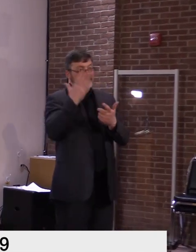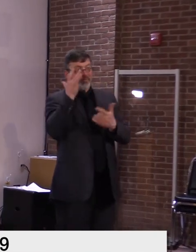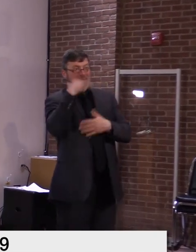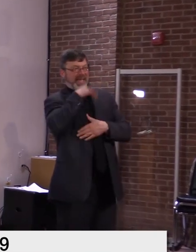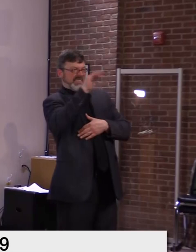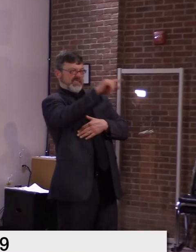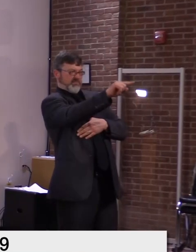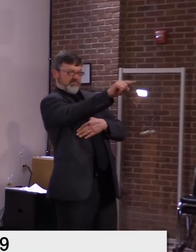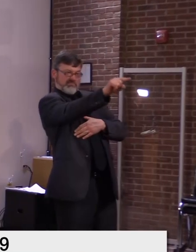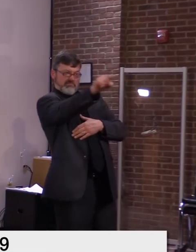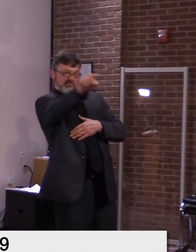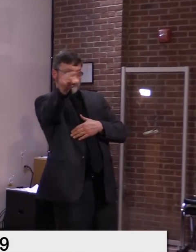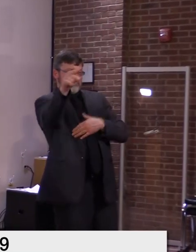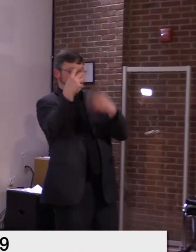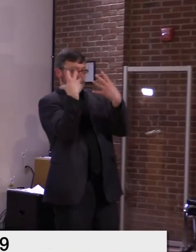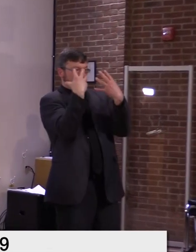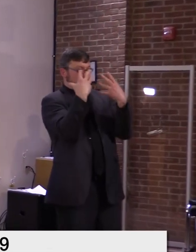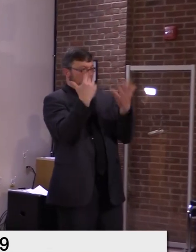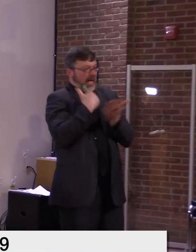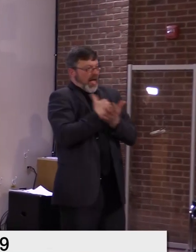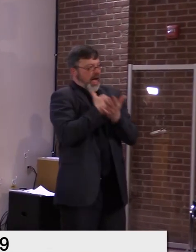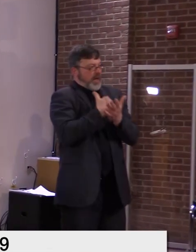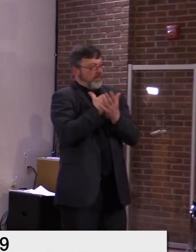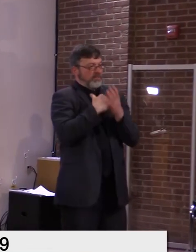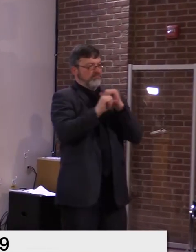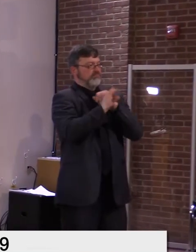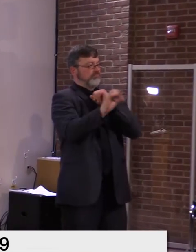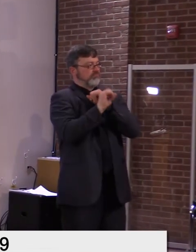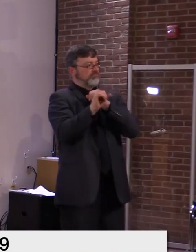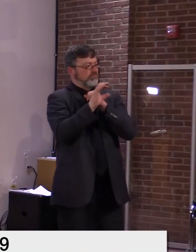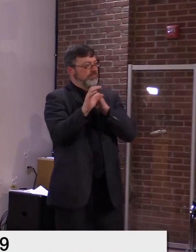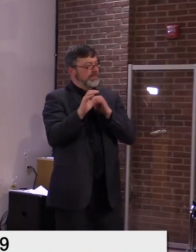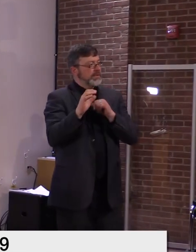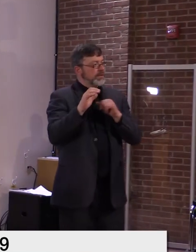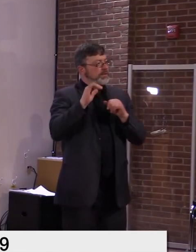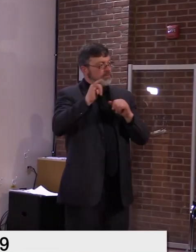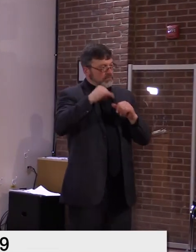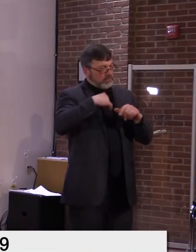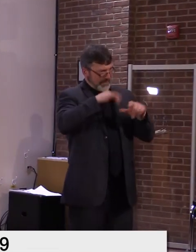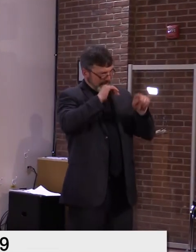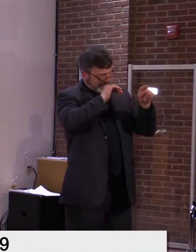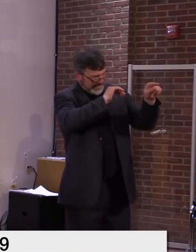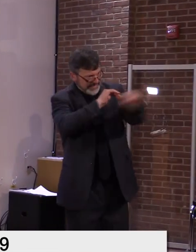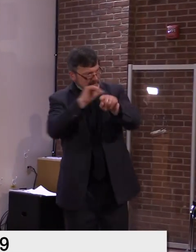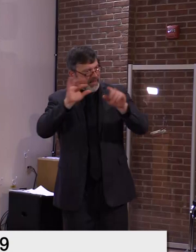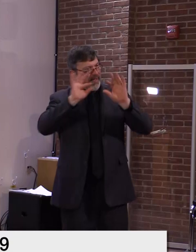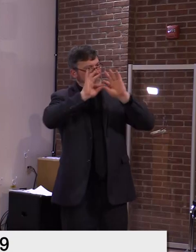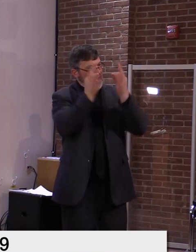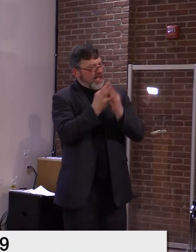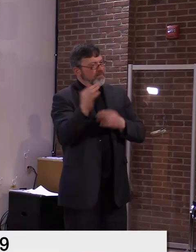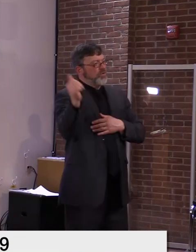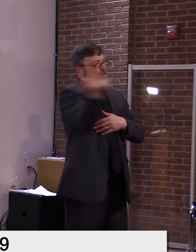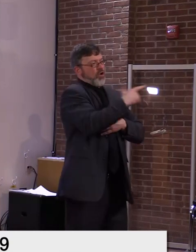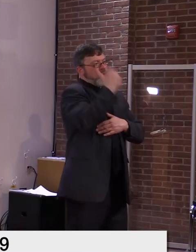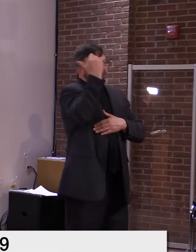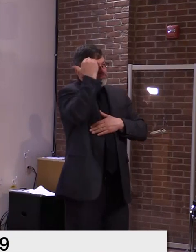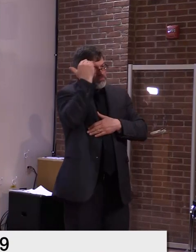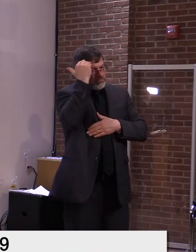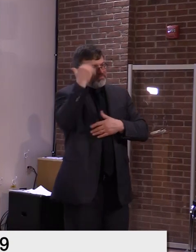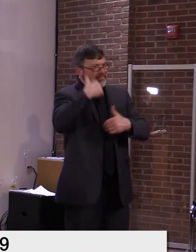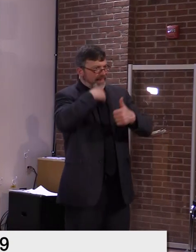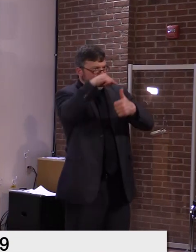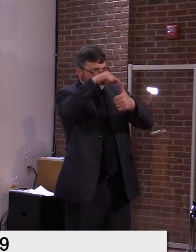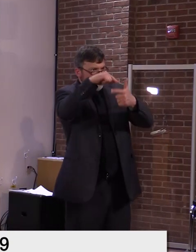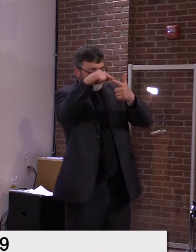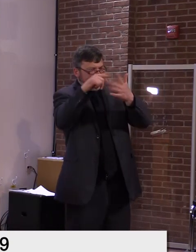Vermont and every family and provide for different opportunities that fit them. So I